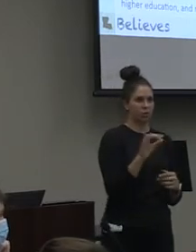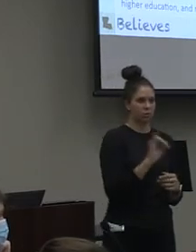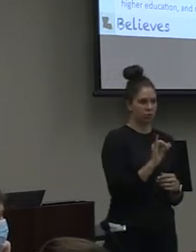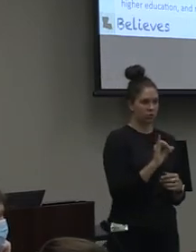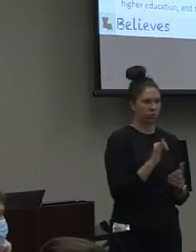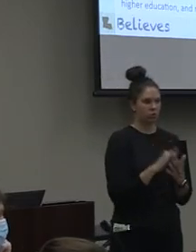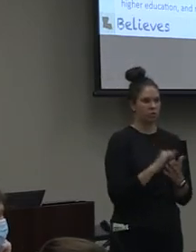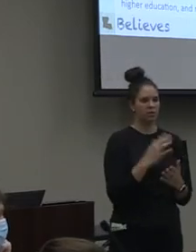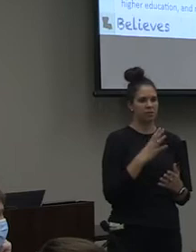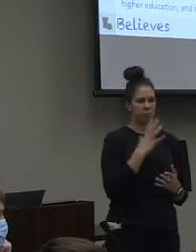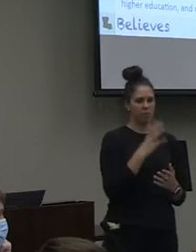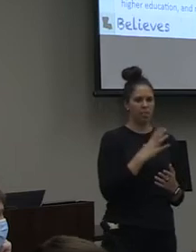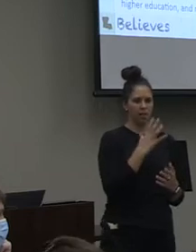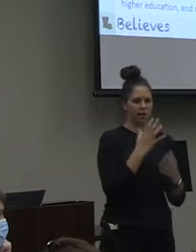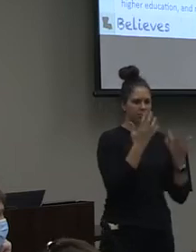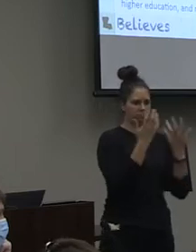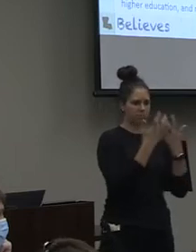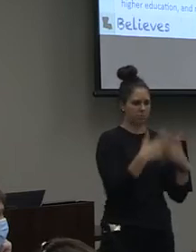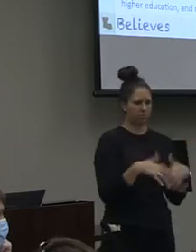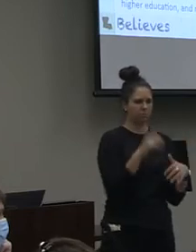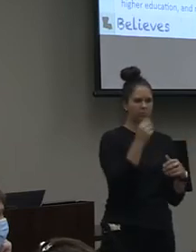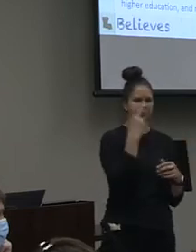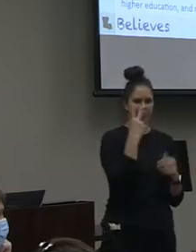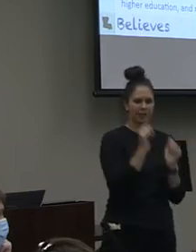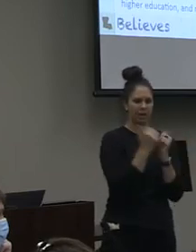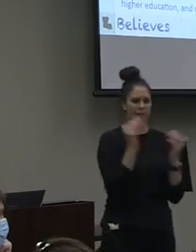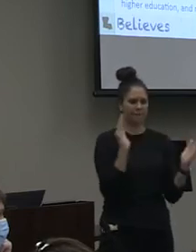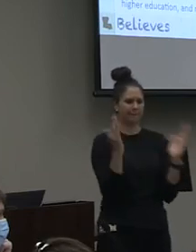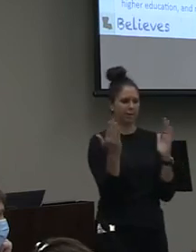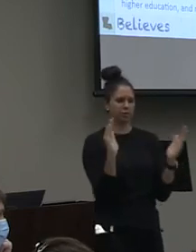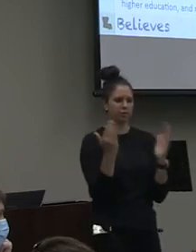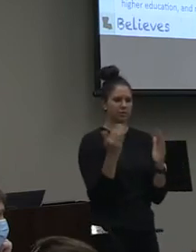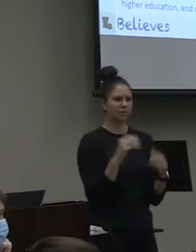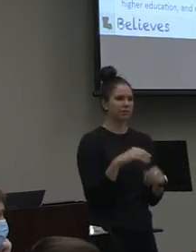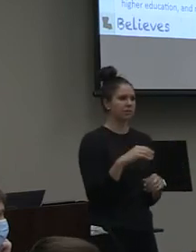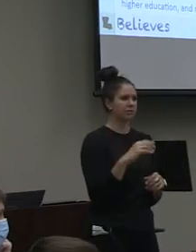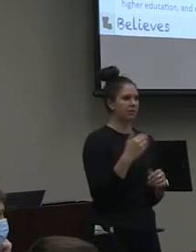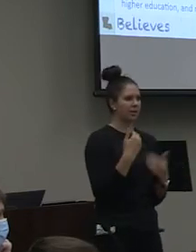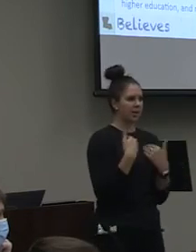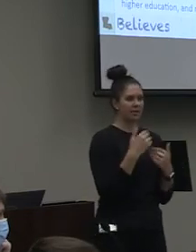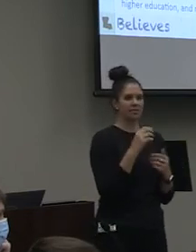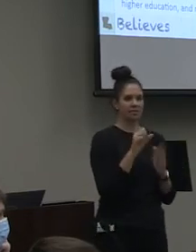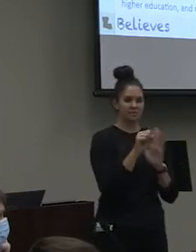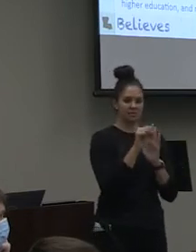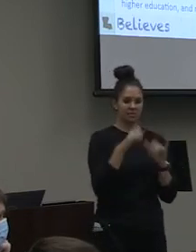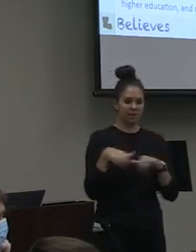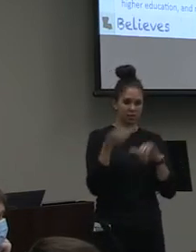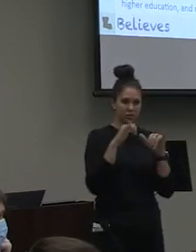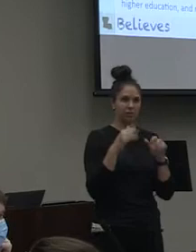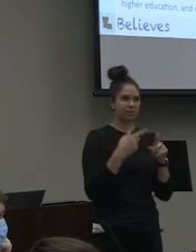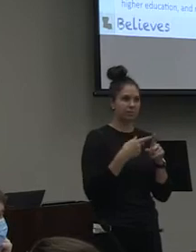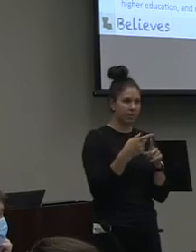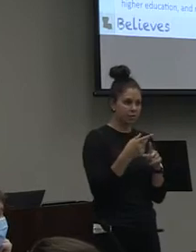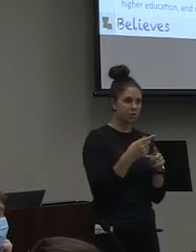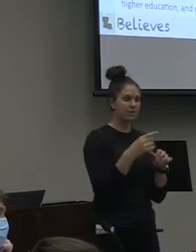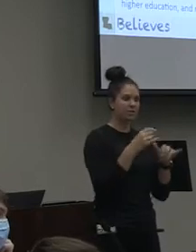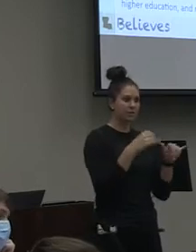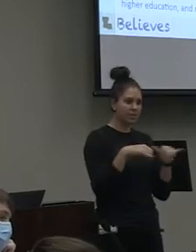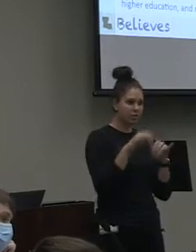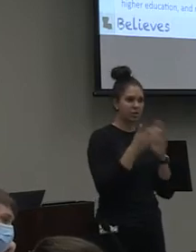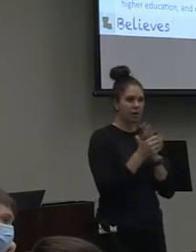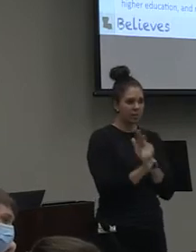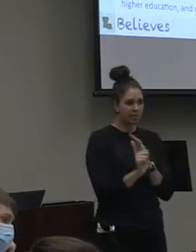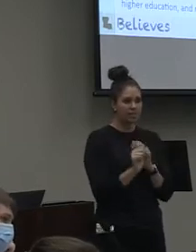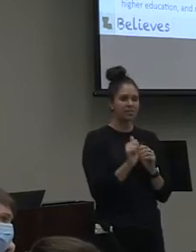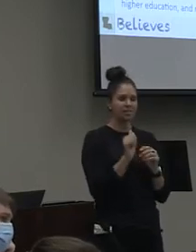that's formalized, and you can kind of see how it mirrors. It's all standards aligned, so especially standards competencies